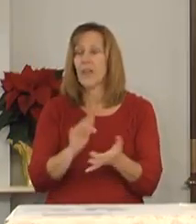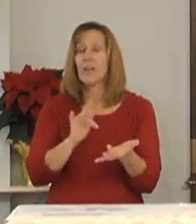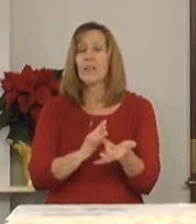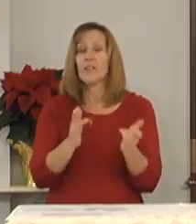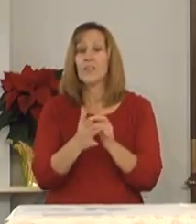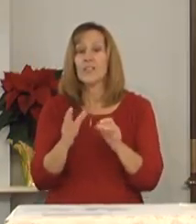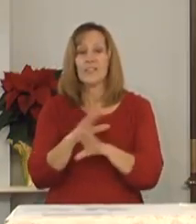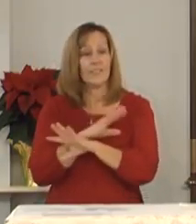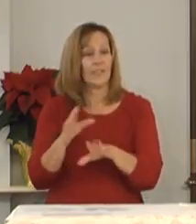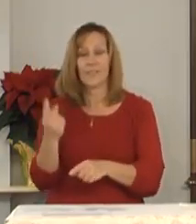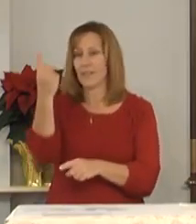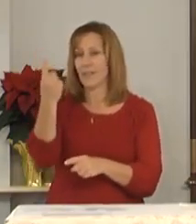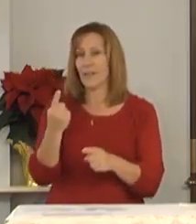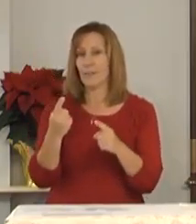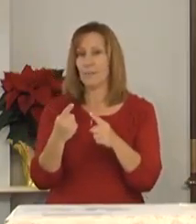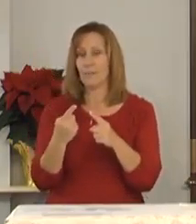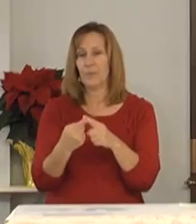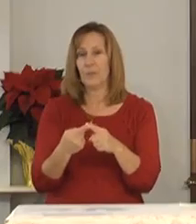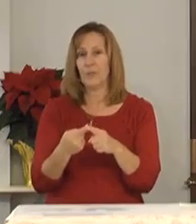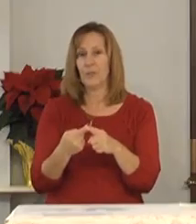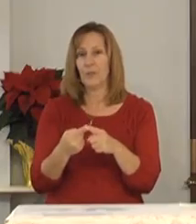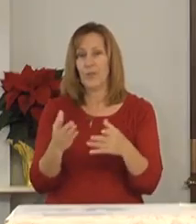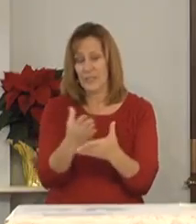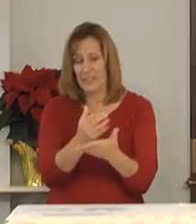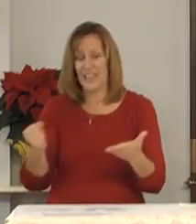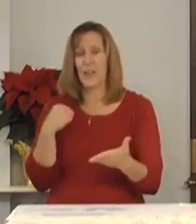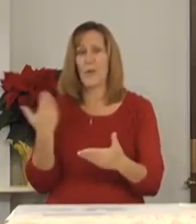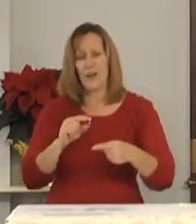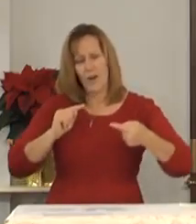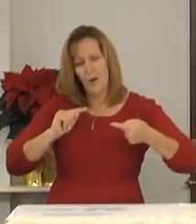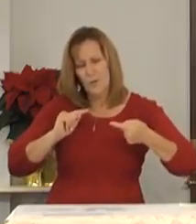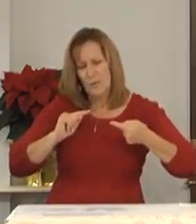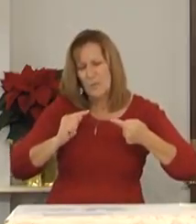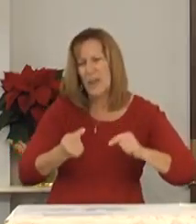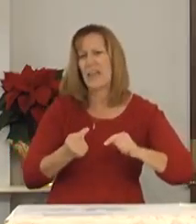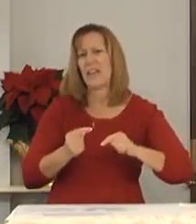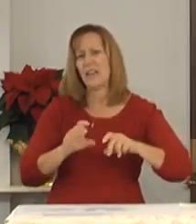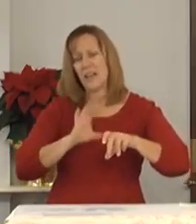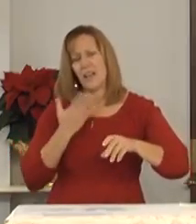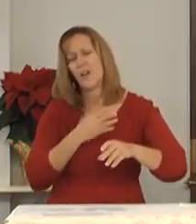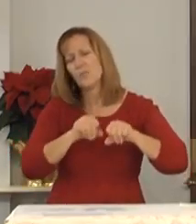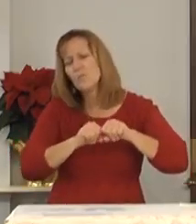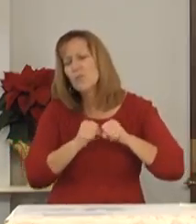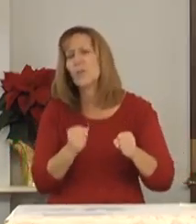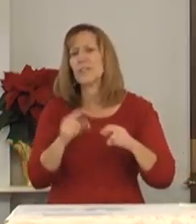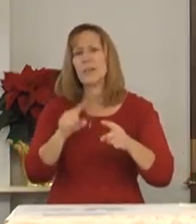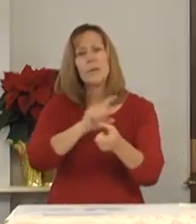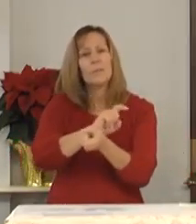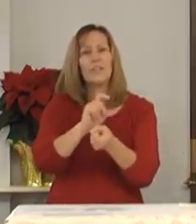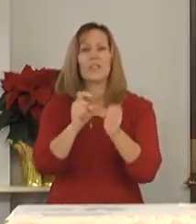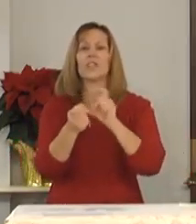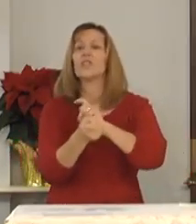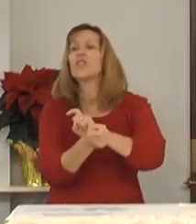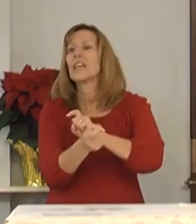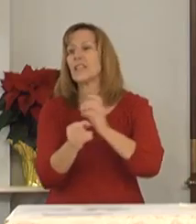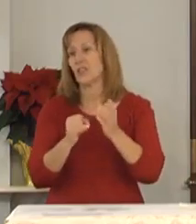Jesus does not come to eliminate our pain, our suffering, and our brokenness, but to change it,